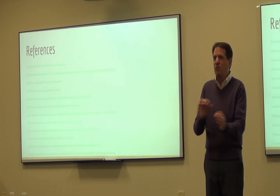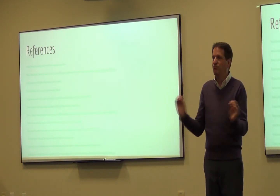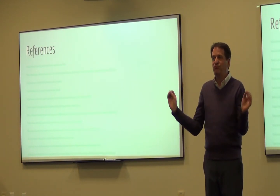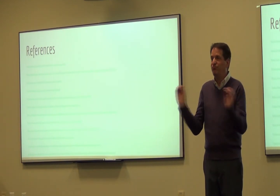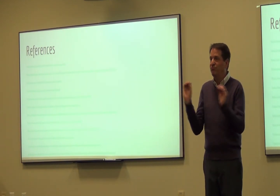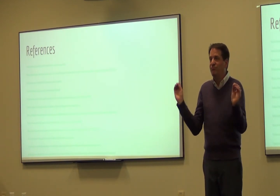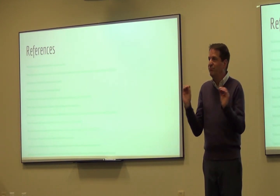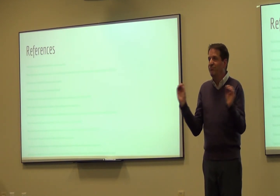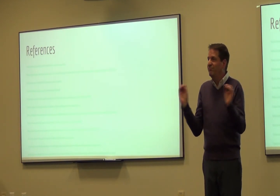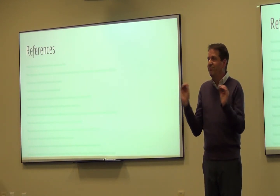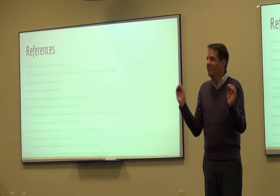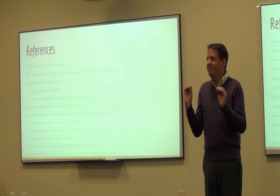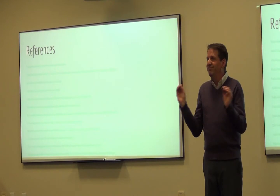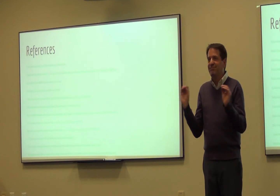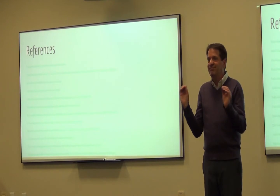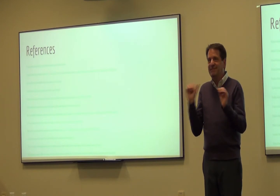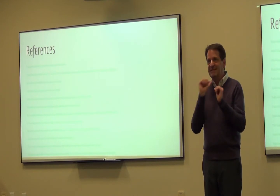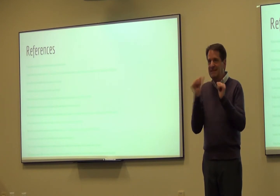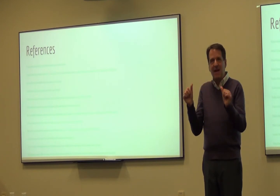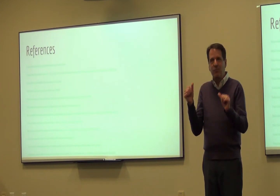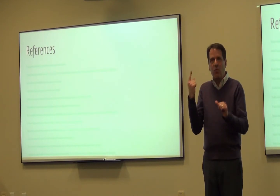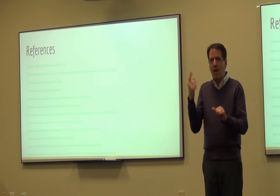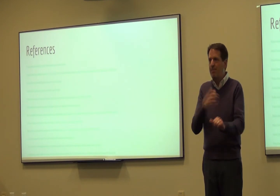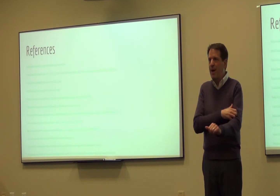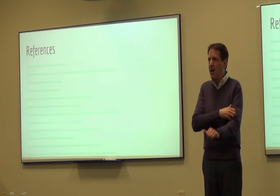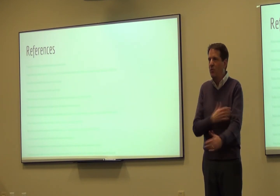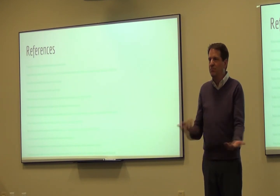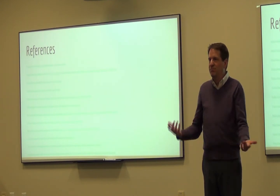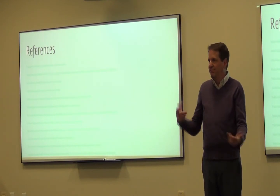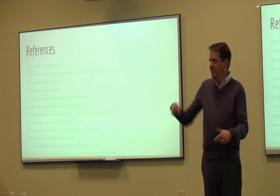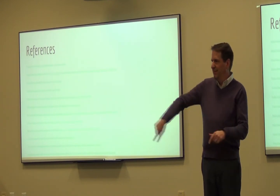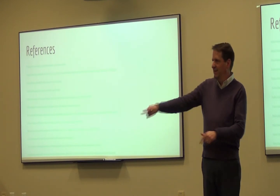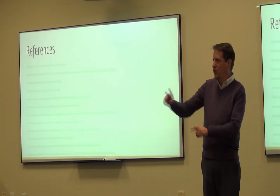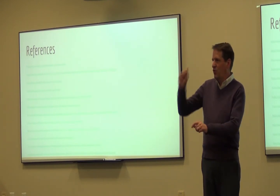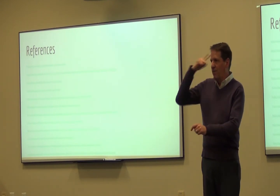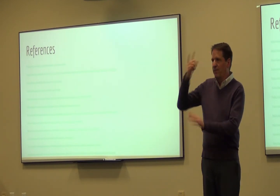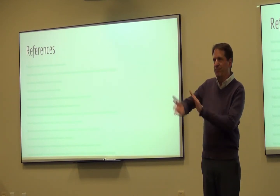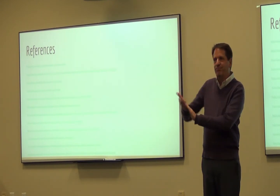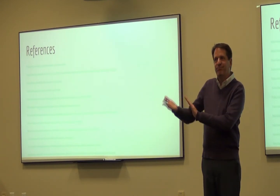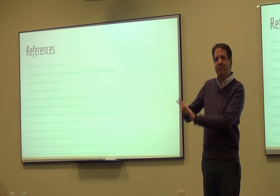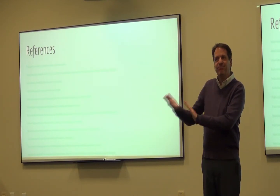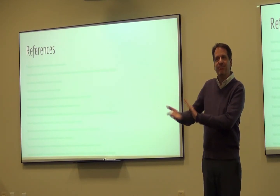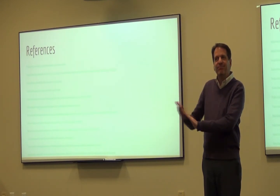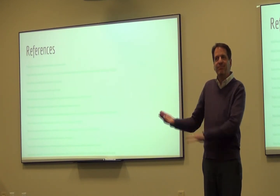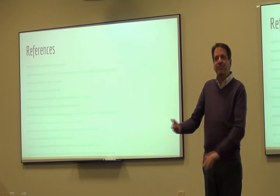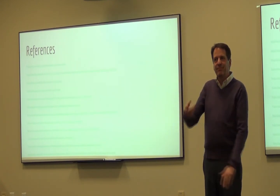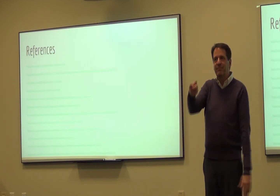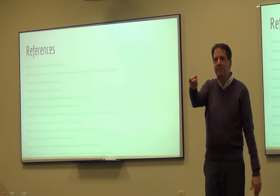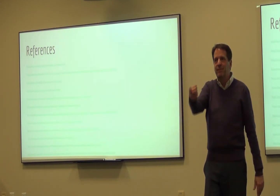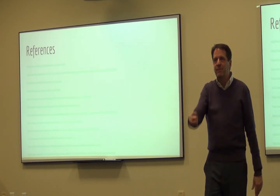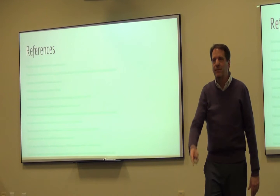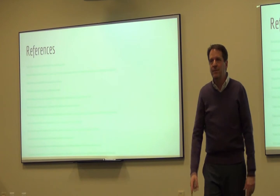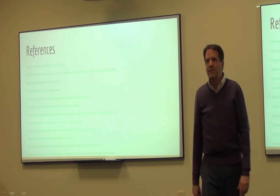The emperor really, in all honesty, has not all that much power. It's like the government runs on their own without the